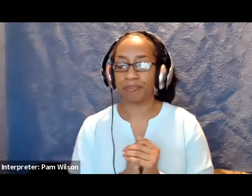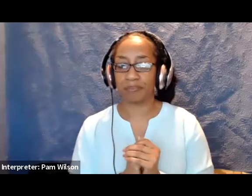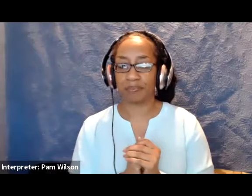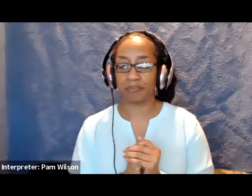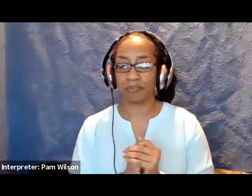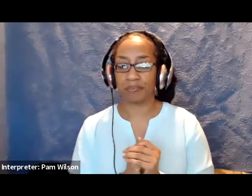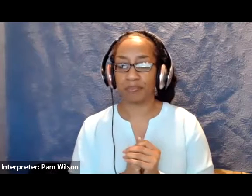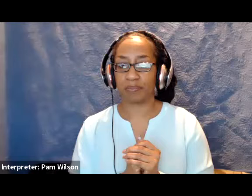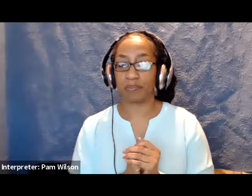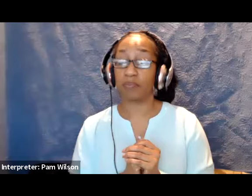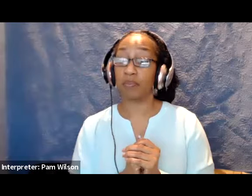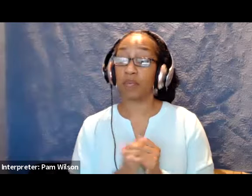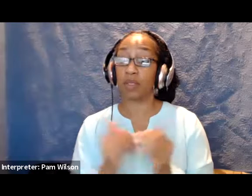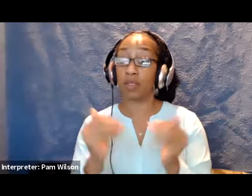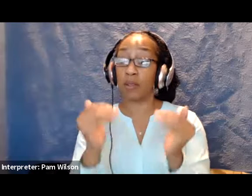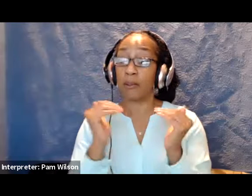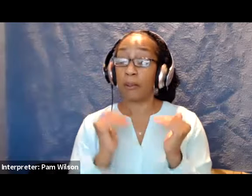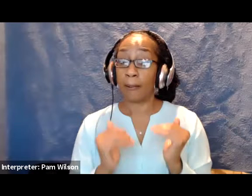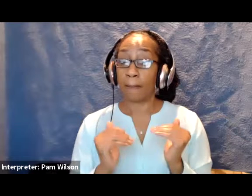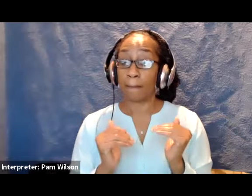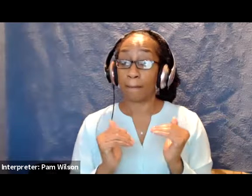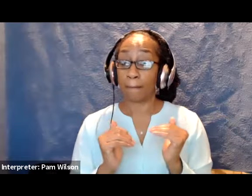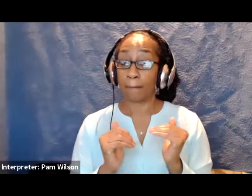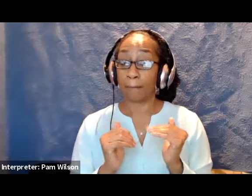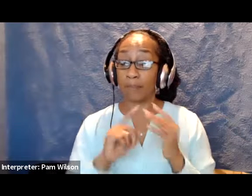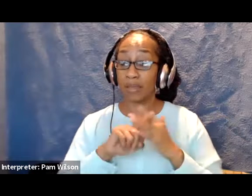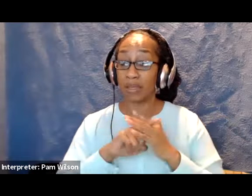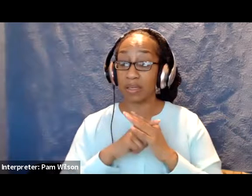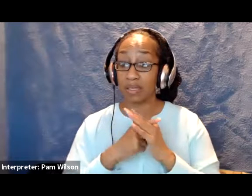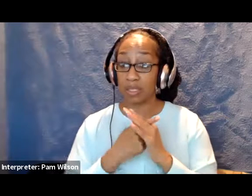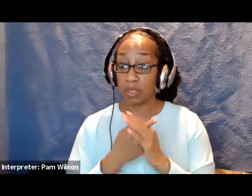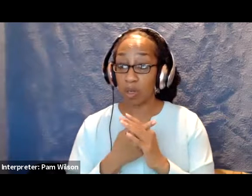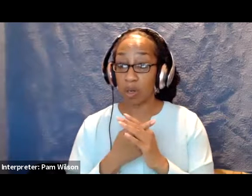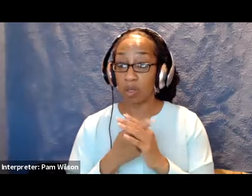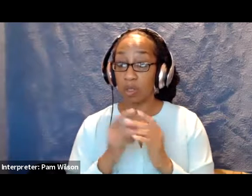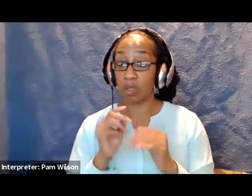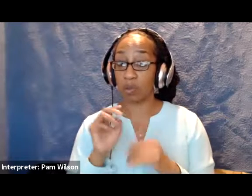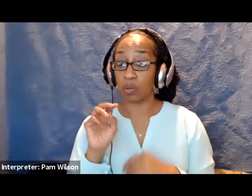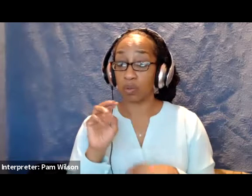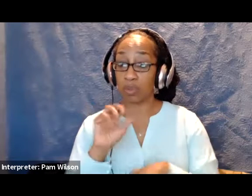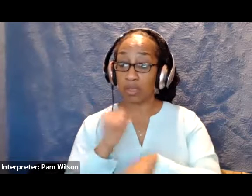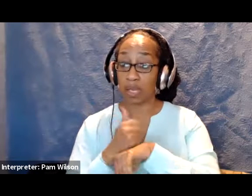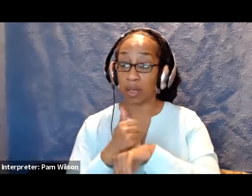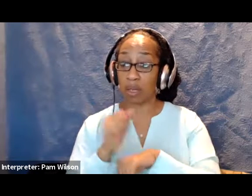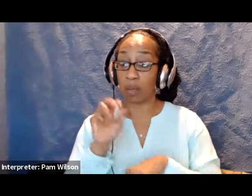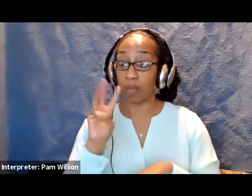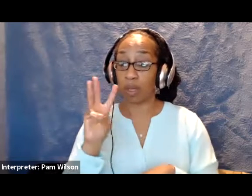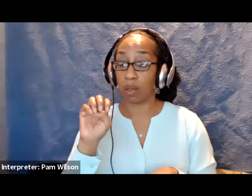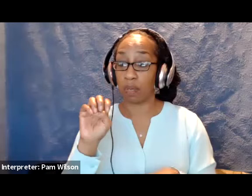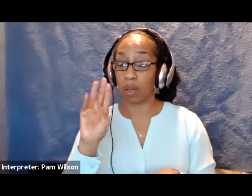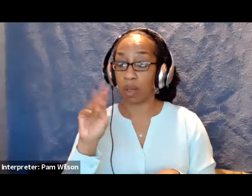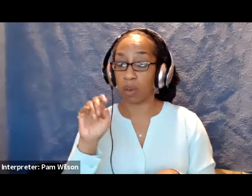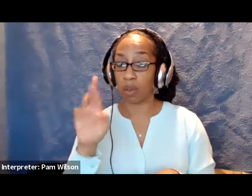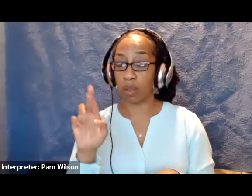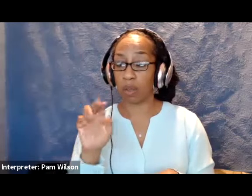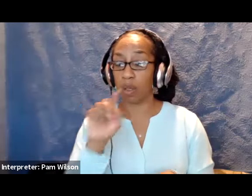All right, so getting started with the webinar. Zoom allows you to broadcast a